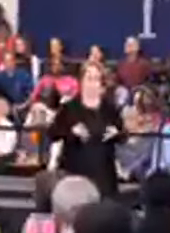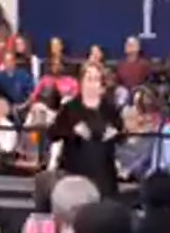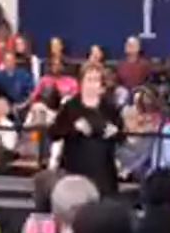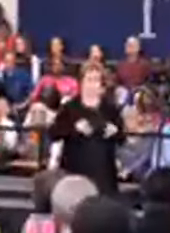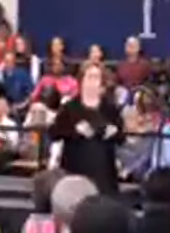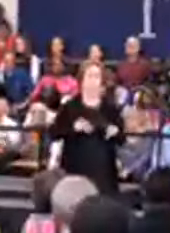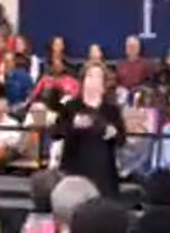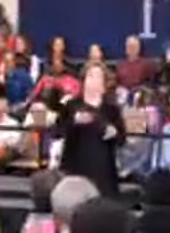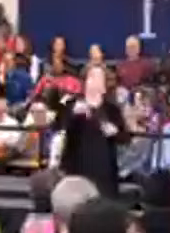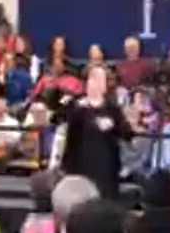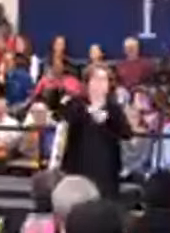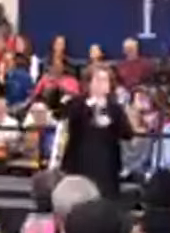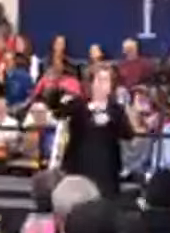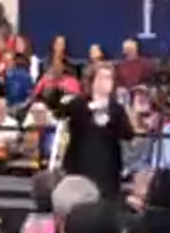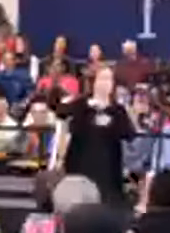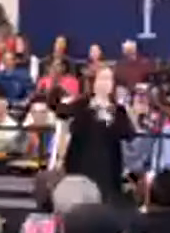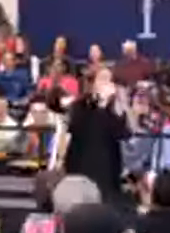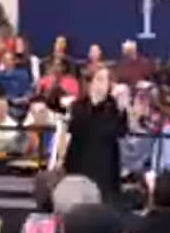2020.